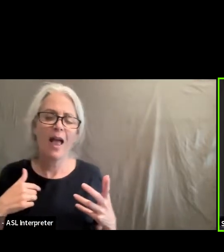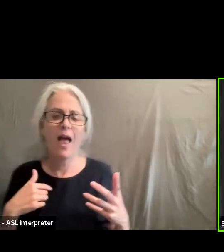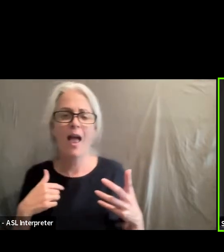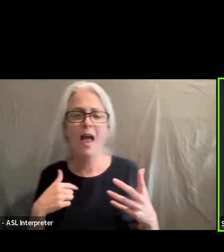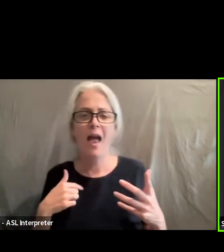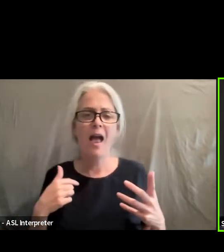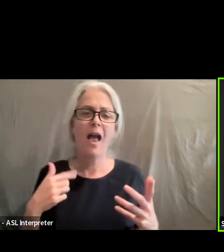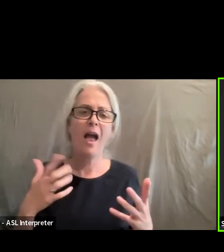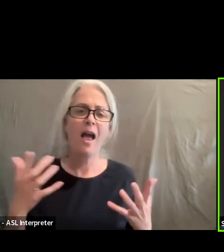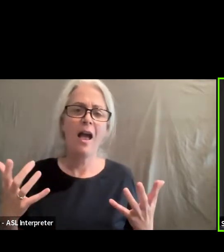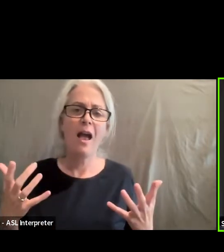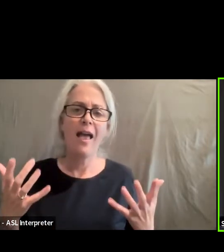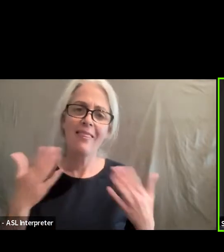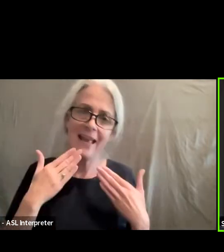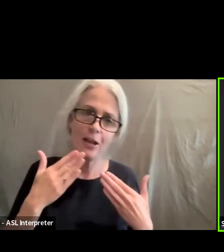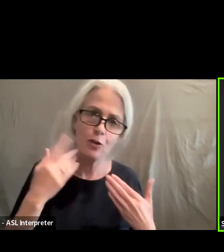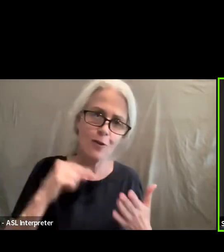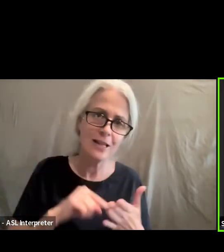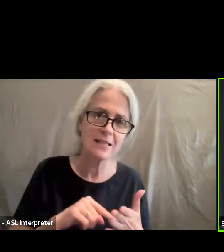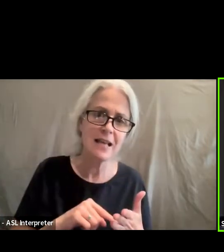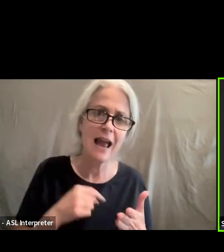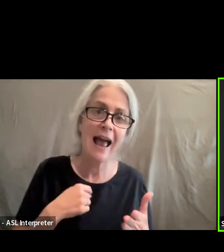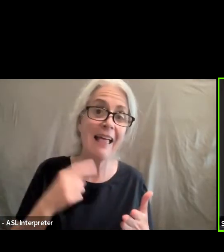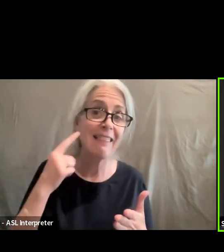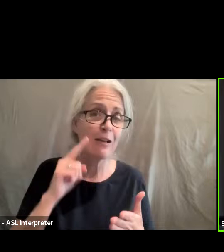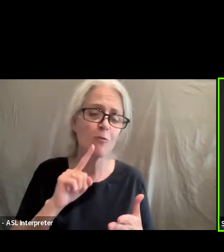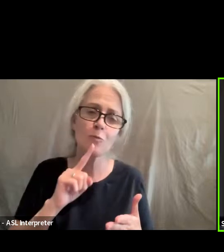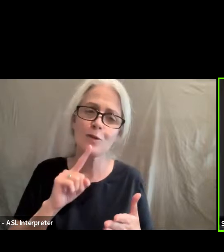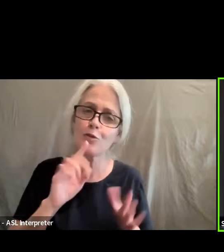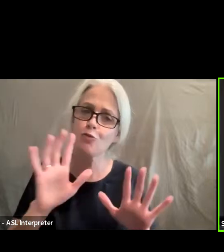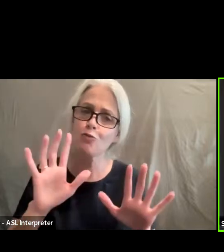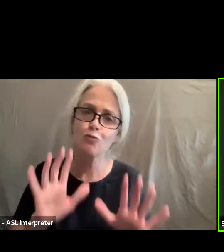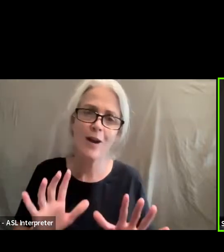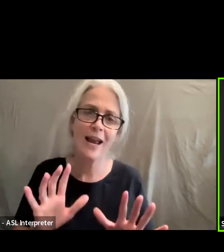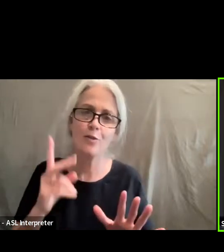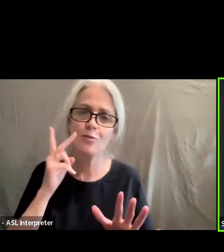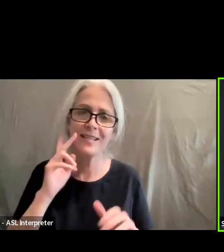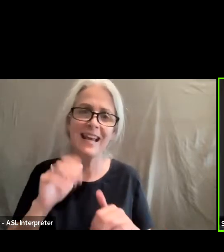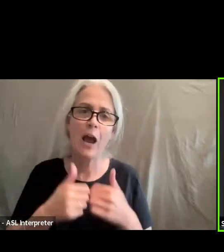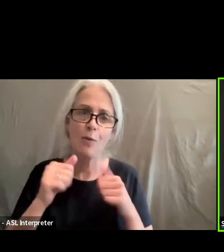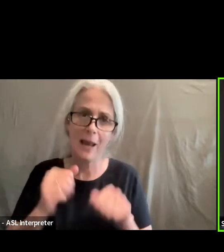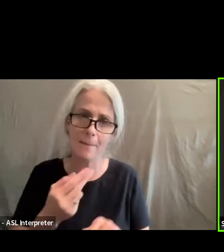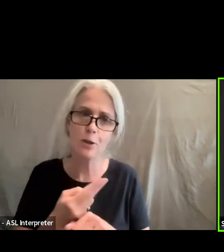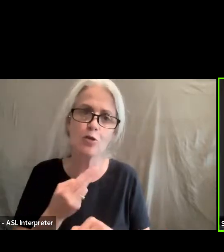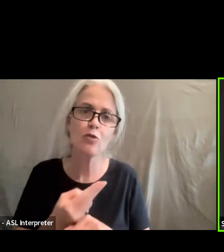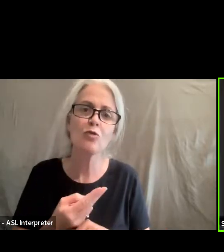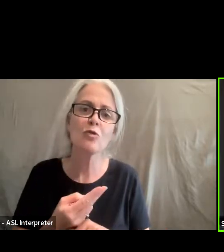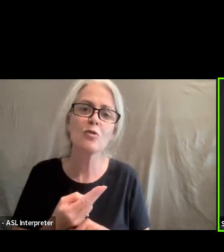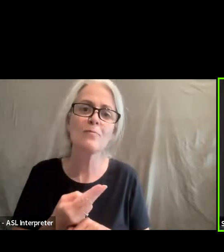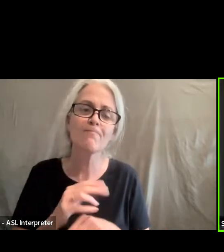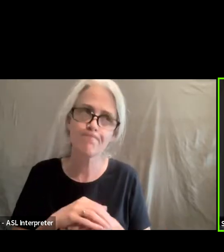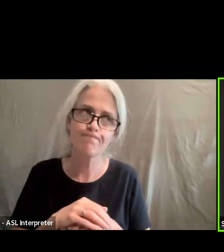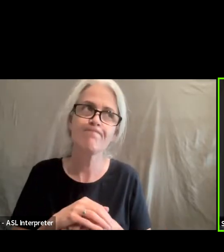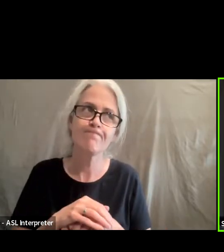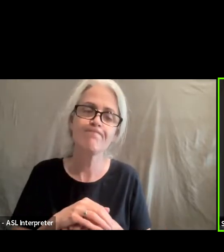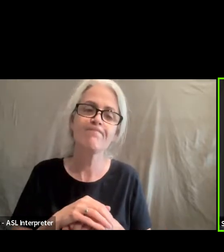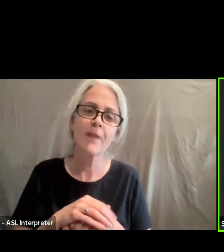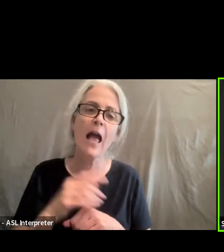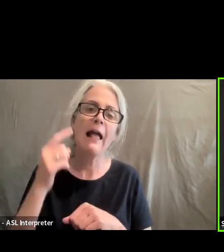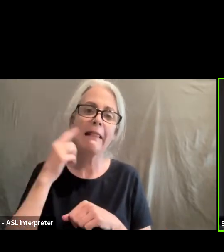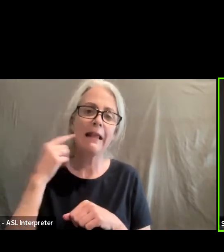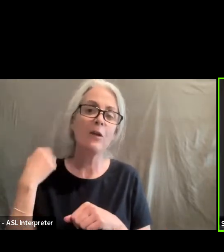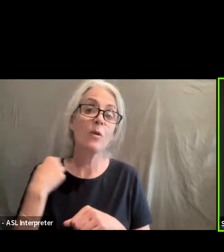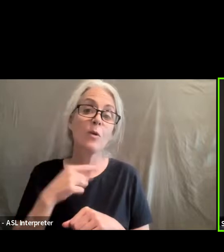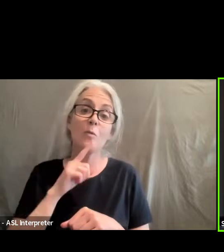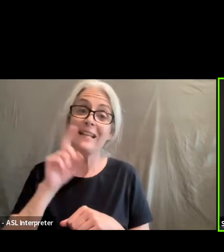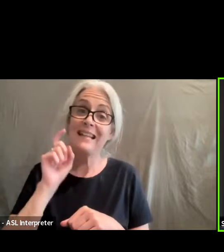put this together, thank you. I think this is really great to see how it could be utilized. But I think we're really